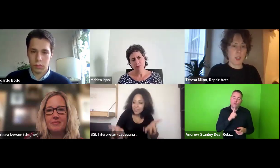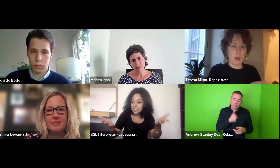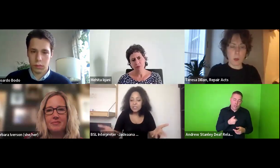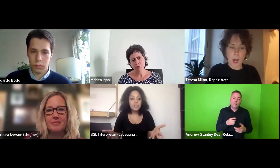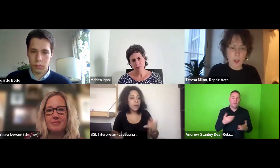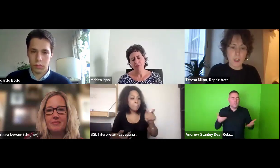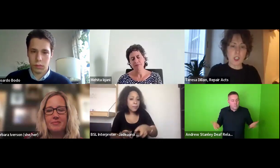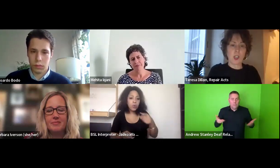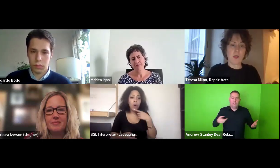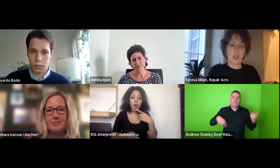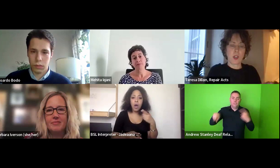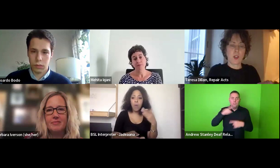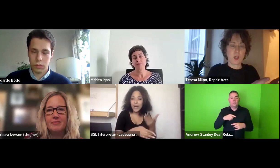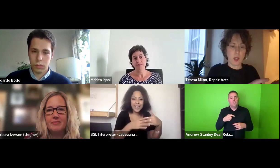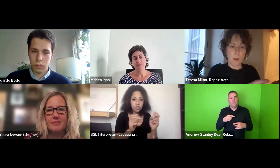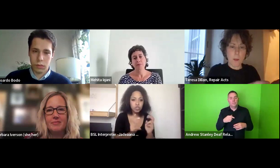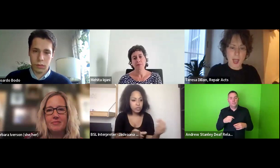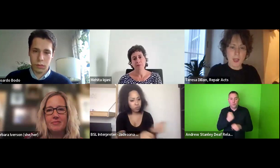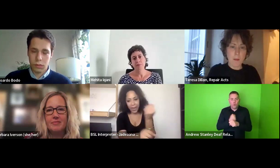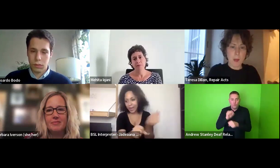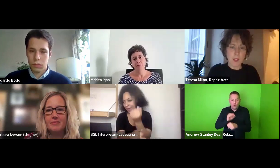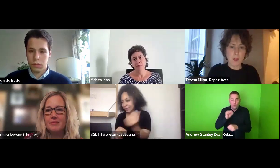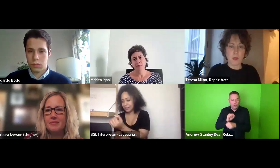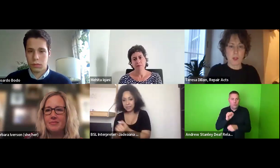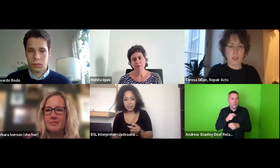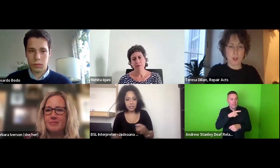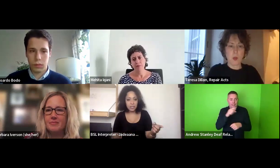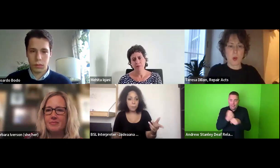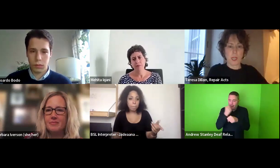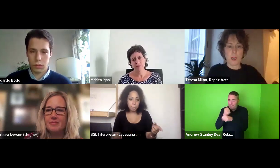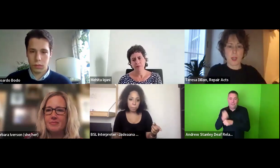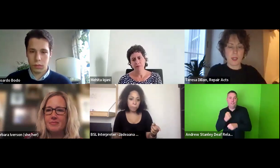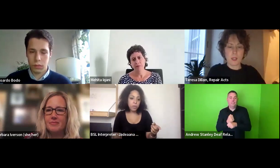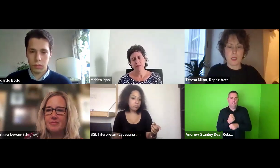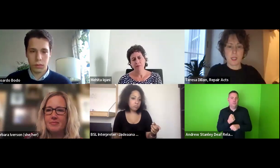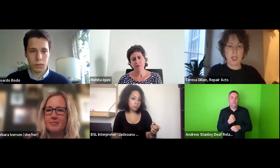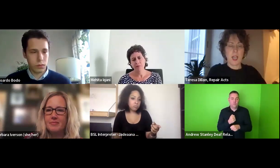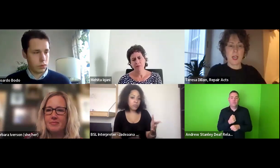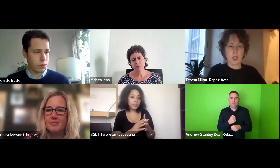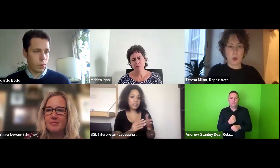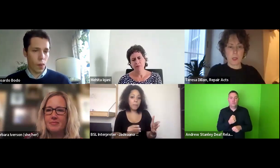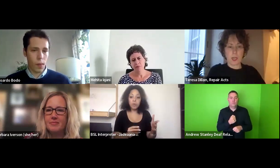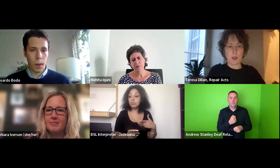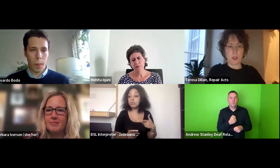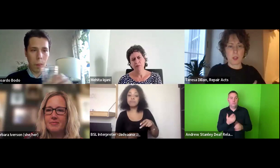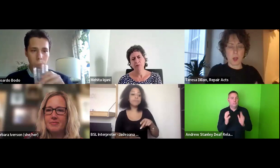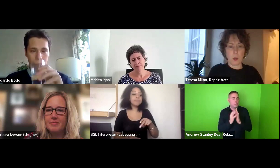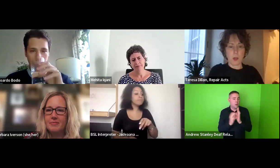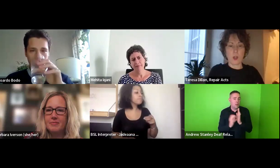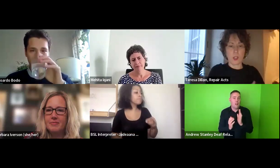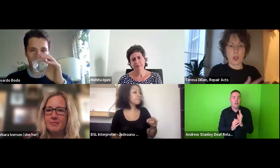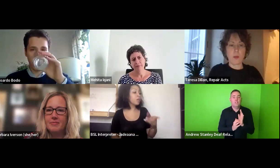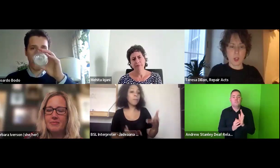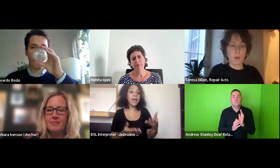streets, repairing stuff. You know, there's a massive difference if you walk down any city in the global south to the